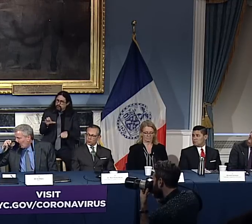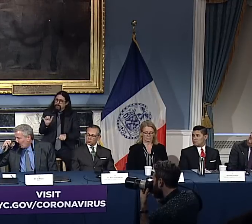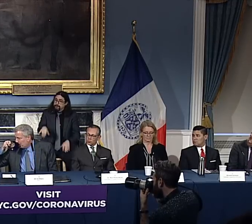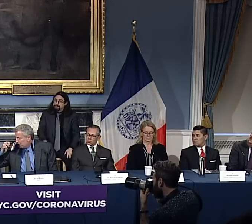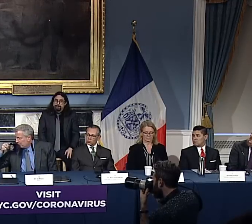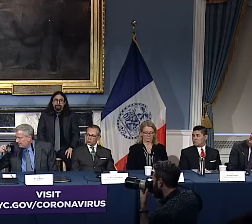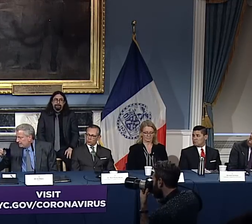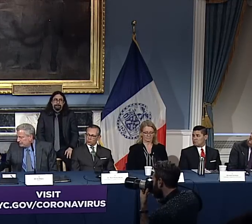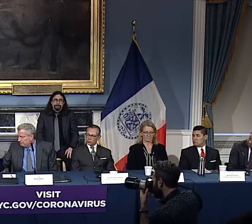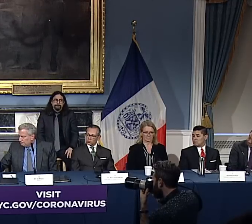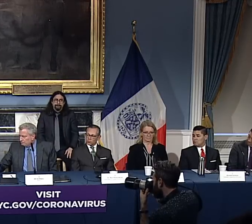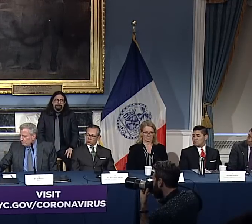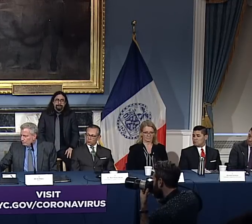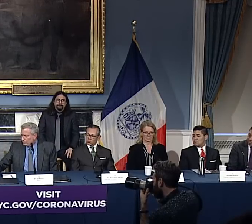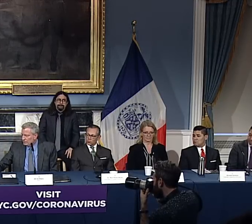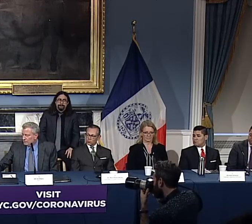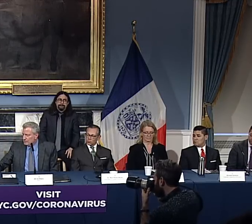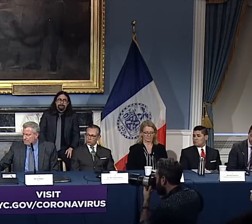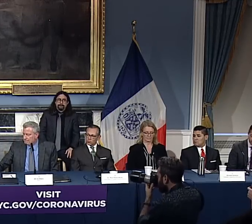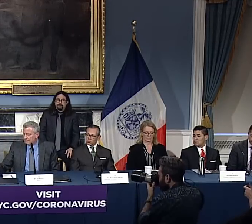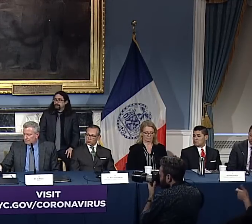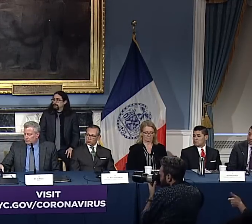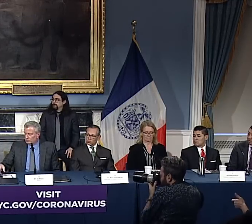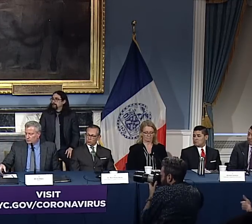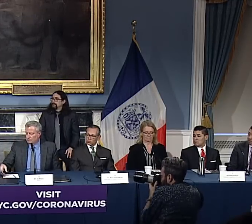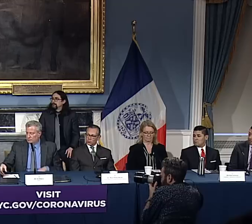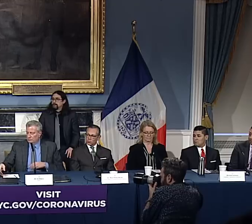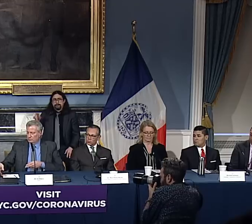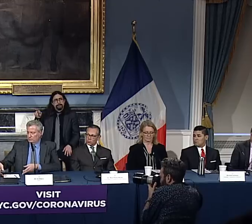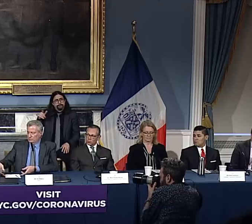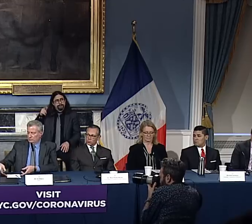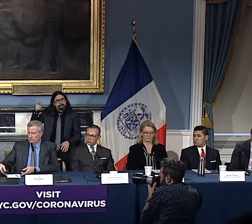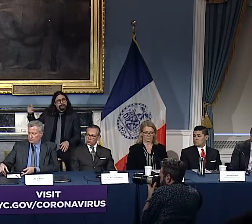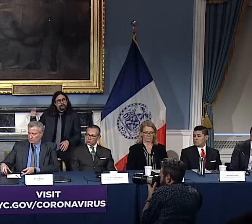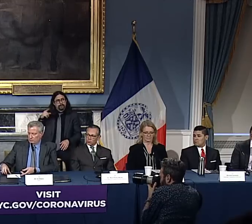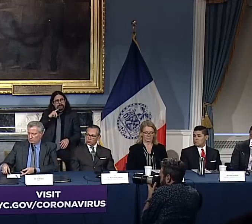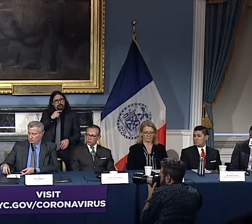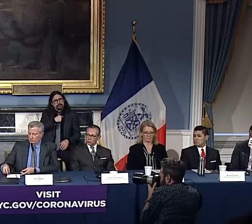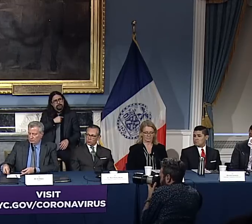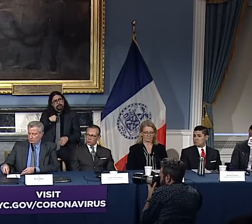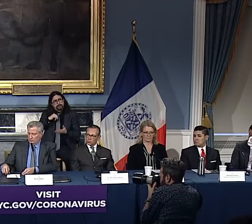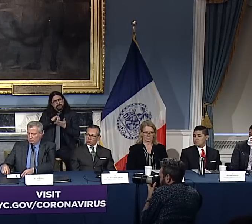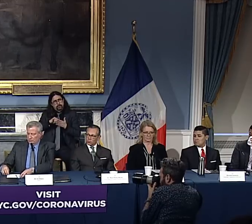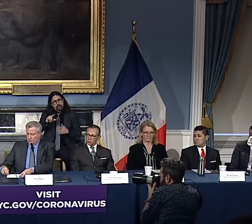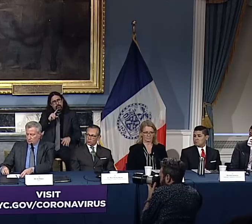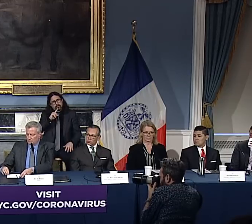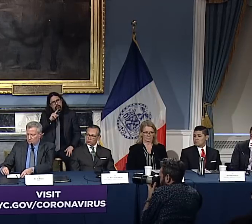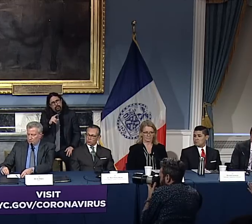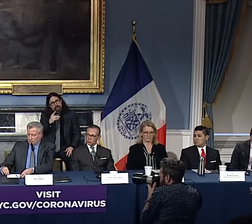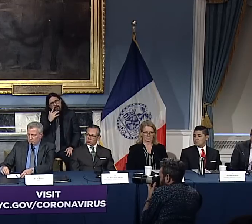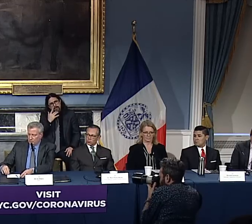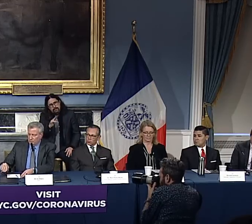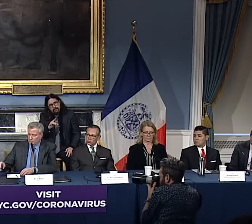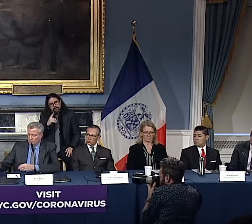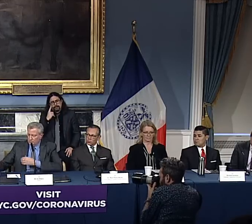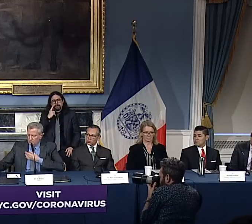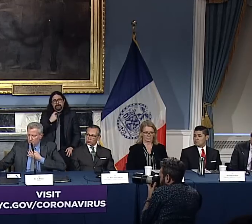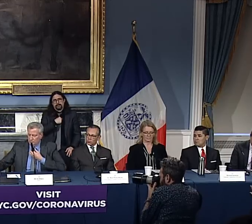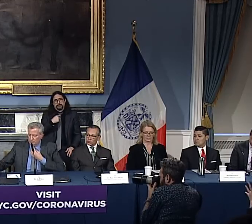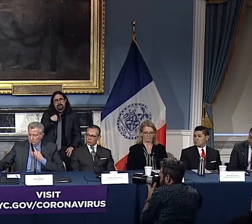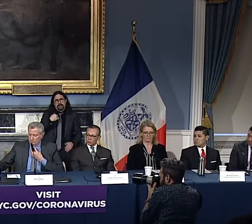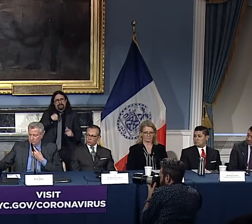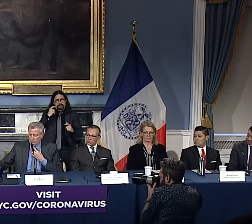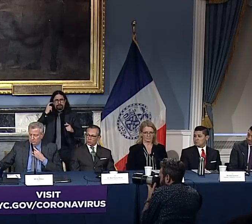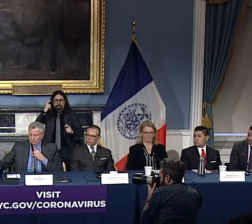hospital system. And Health and Hospital alone, with its 11 hospitals, we're prepared to take literally hundreds